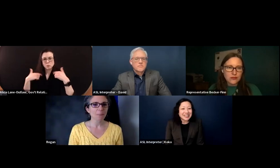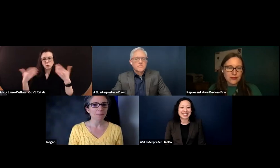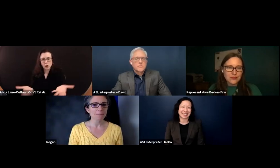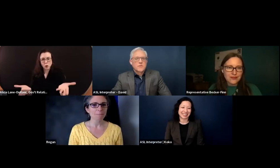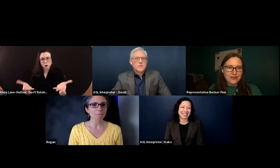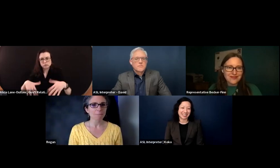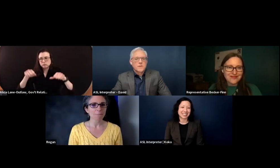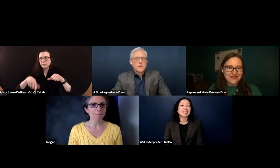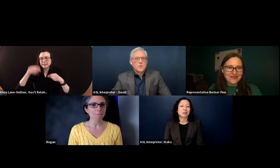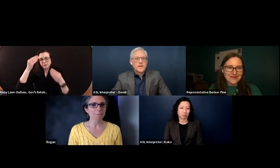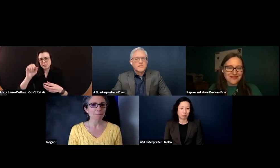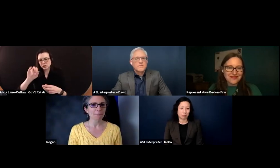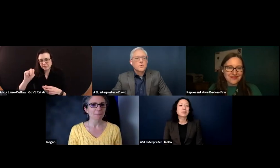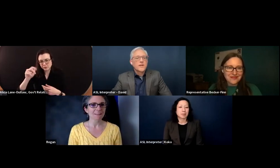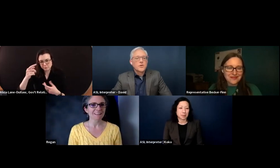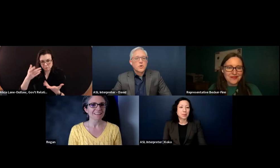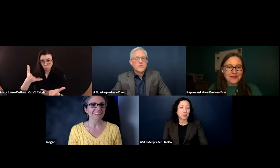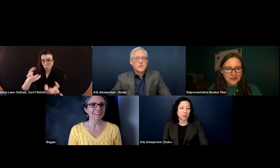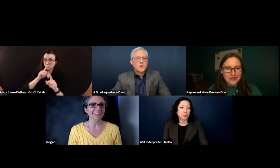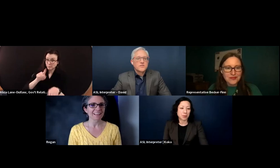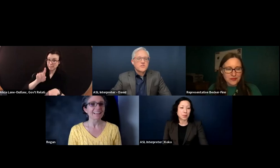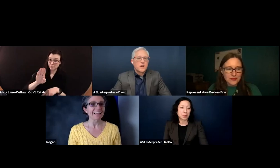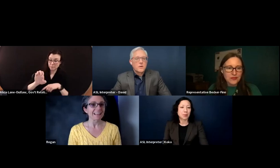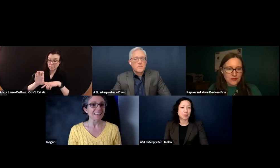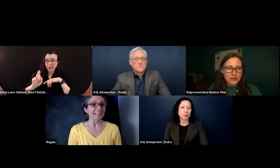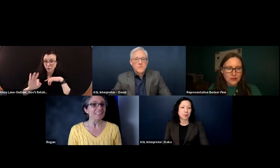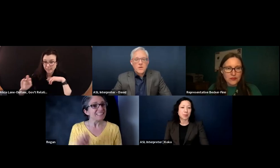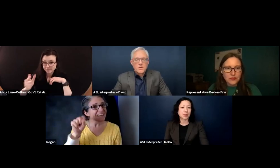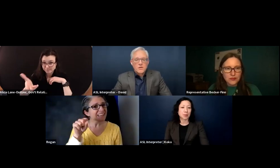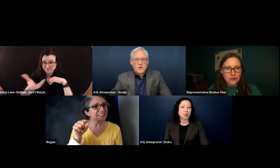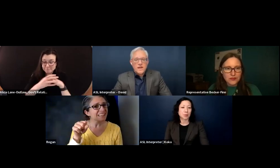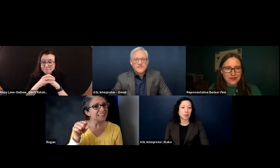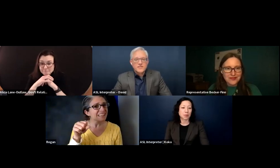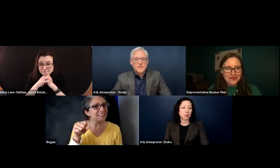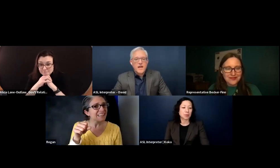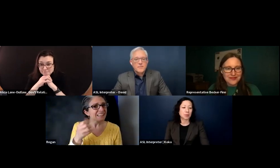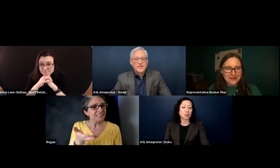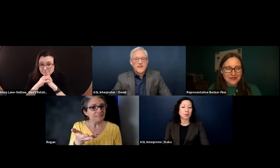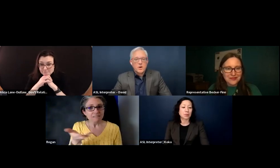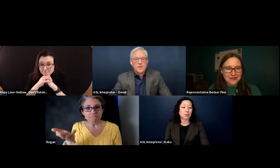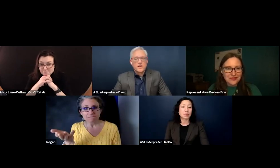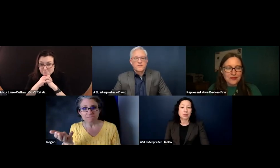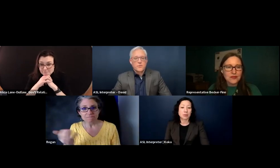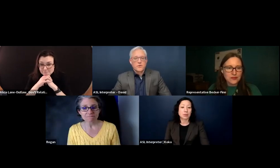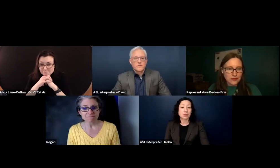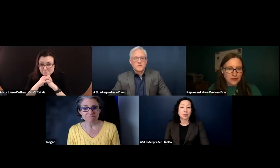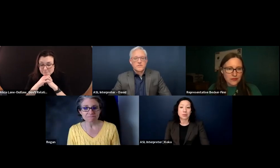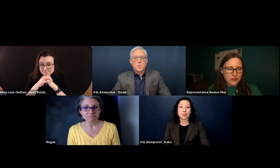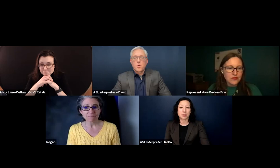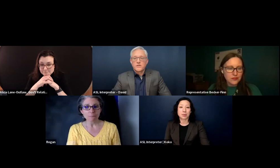thank you. Great. So Regan, your question was, has this been lobbied yet? And are we here